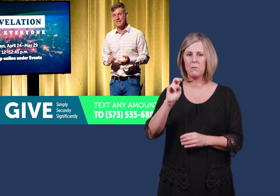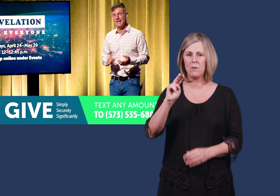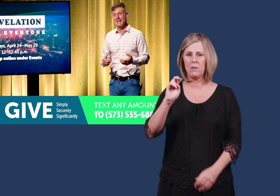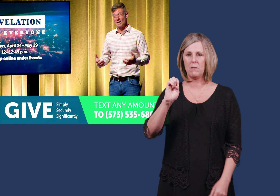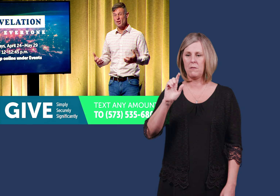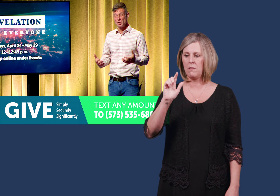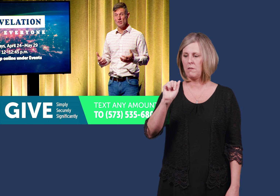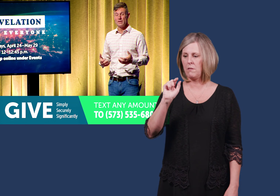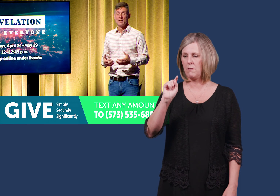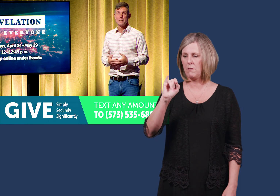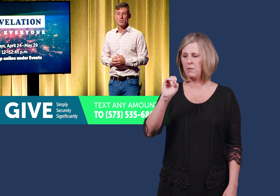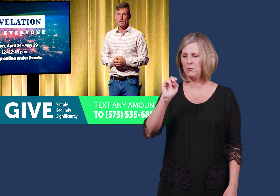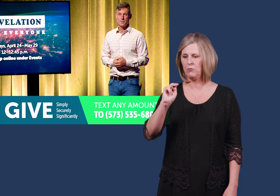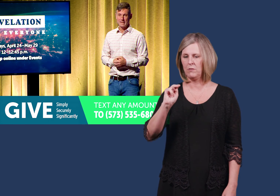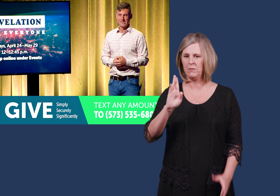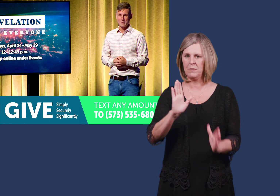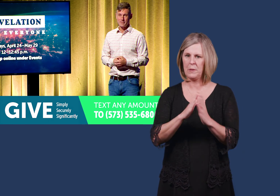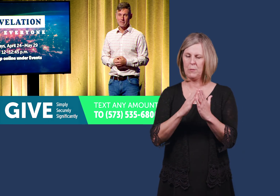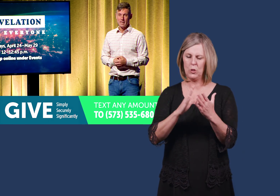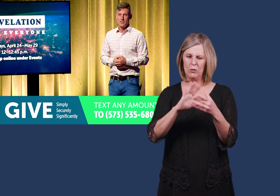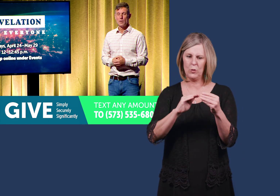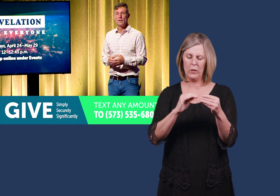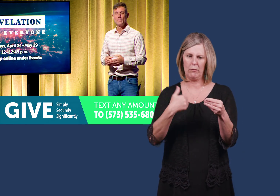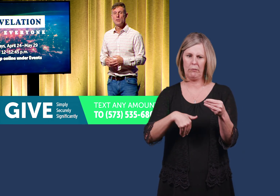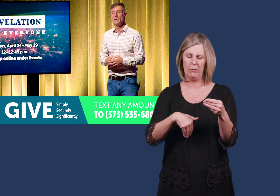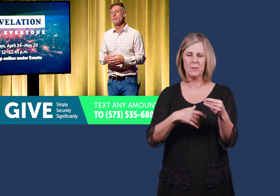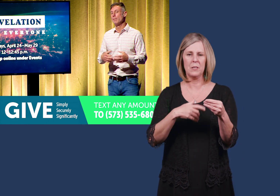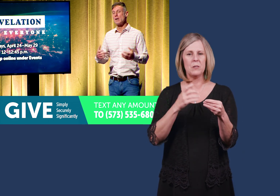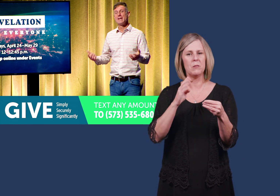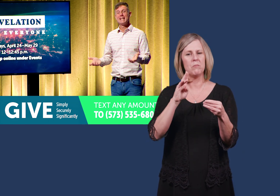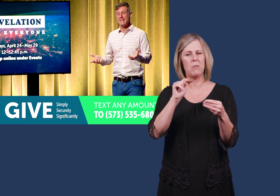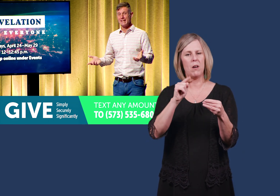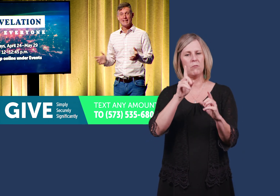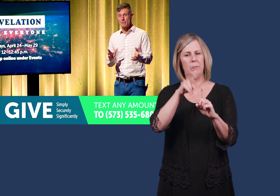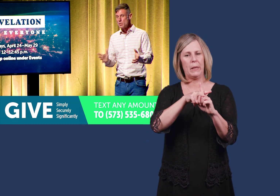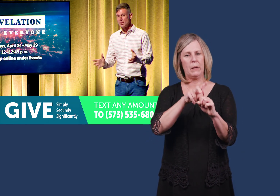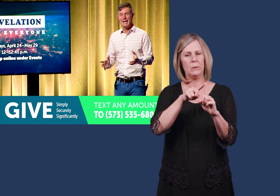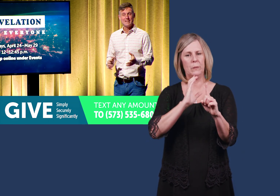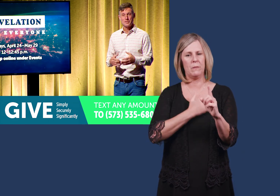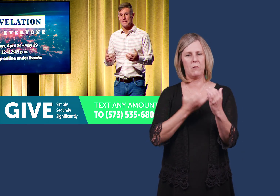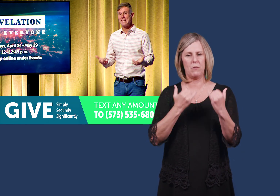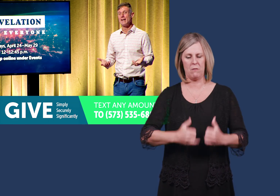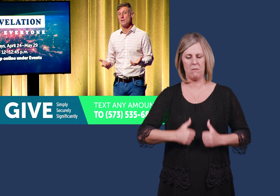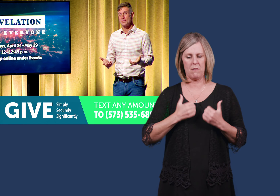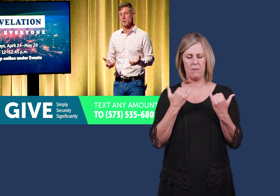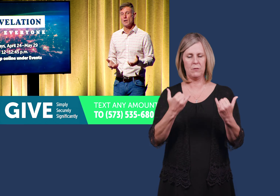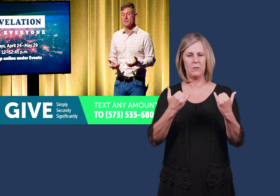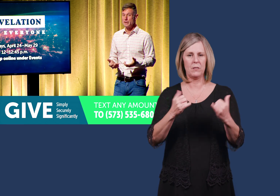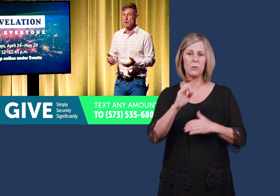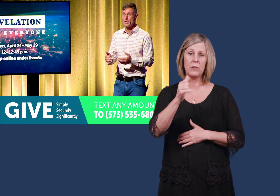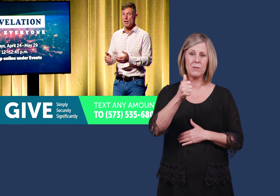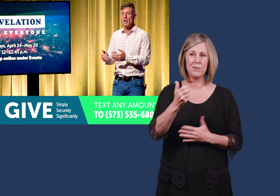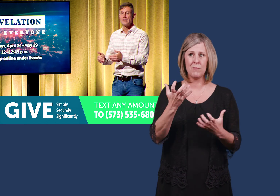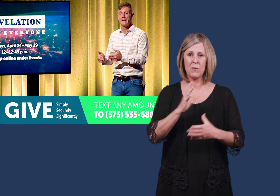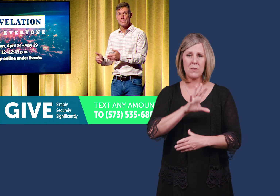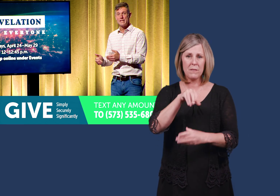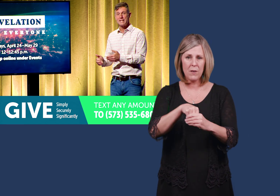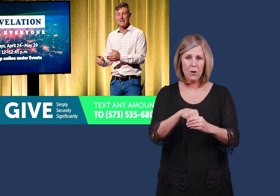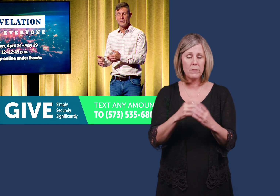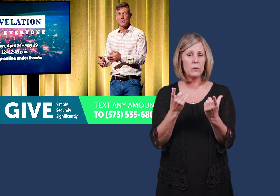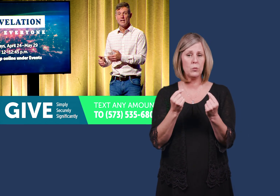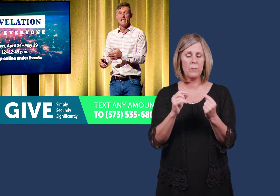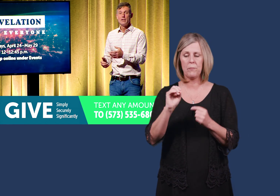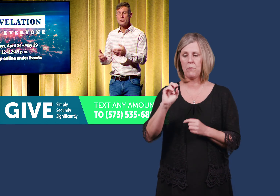us today in our current circumstances. So if you want to be a part of anything, any of those classes or anything else at The Crossing, you go to the online